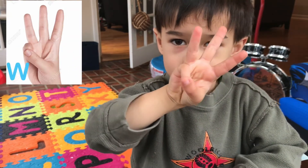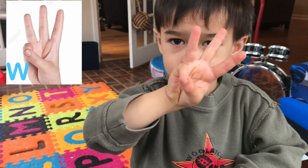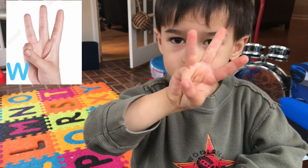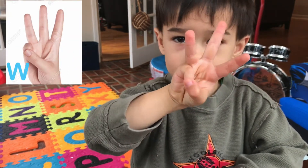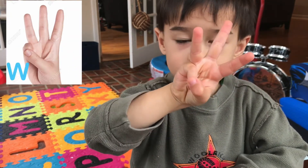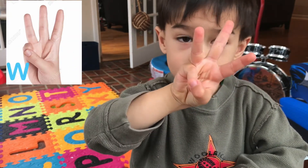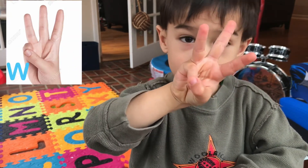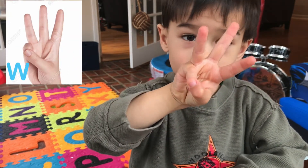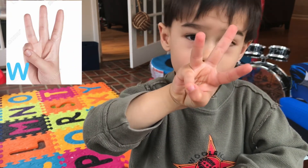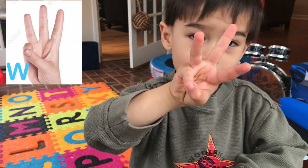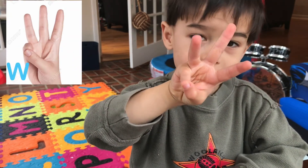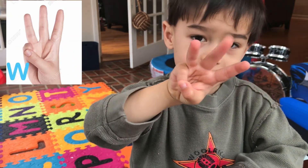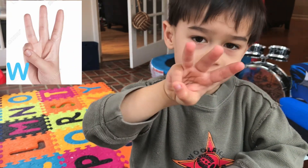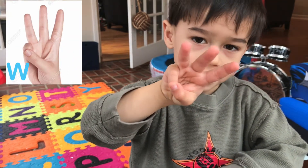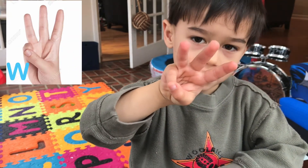W is for wagon.